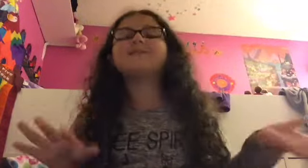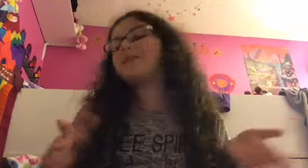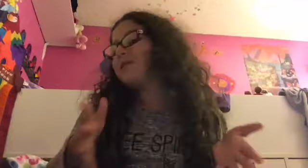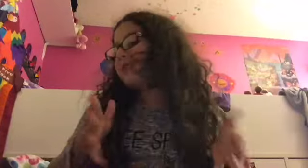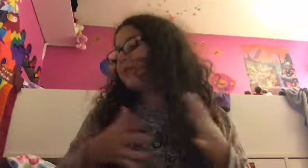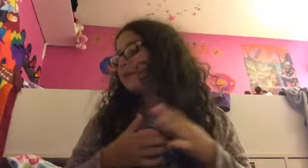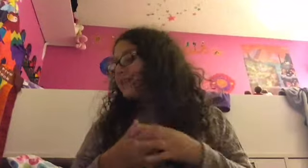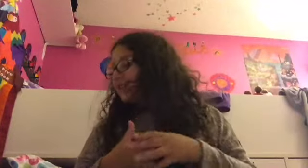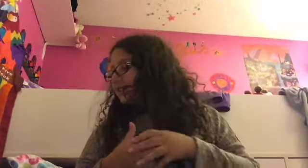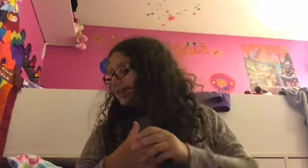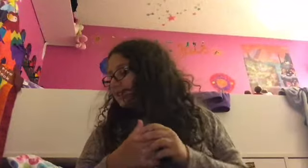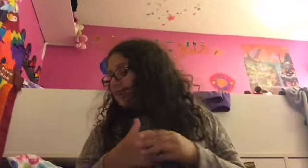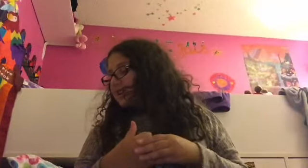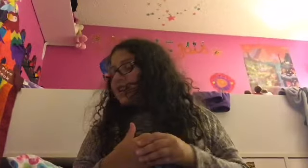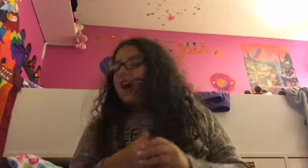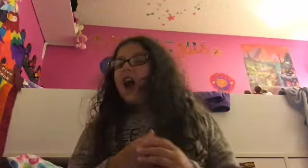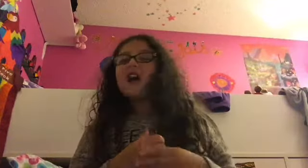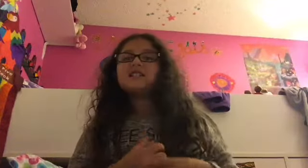pretty weird, but I